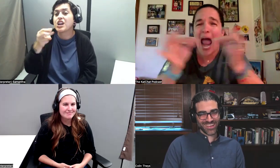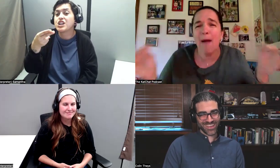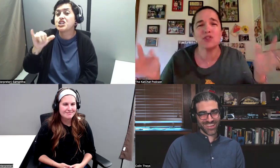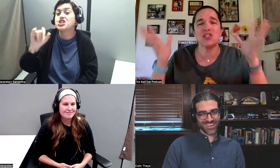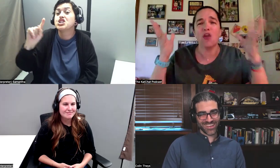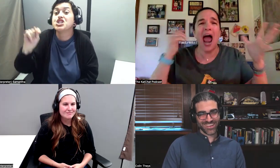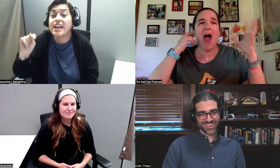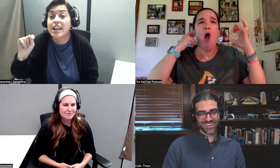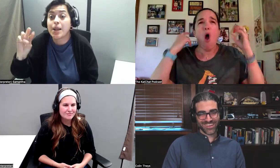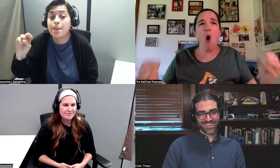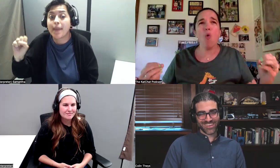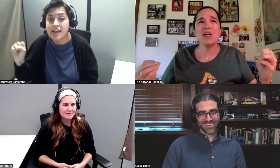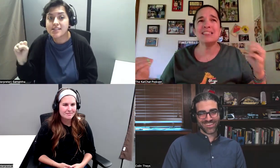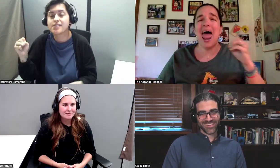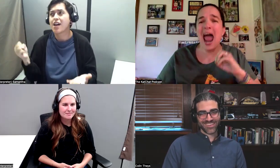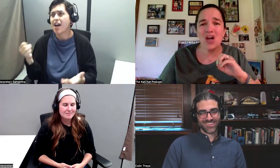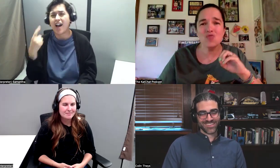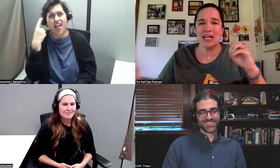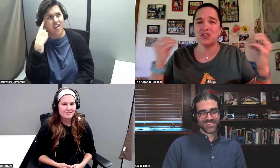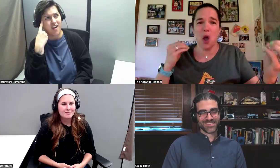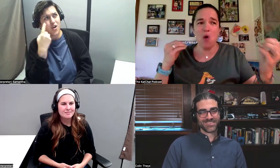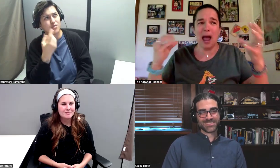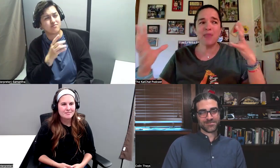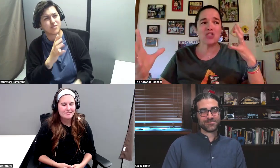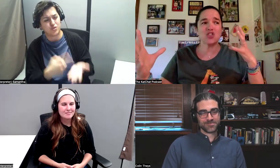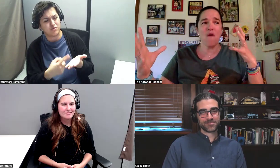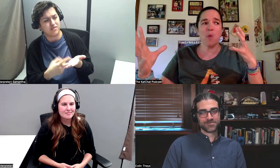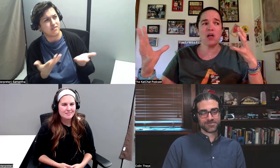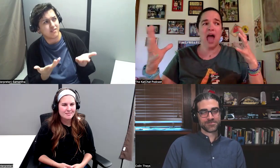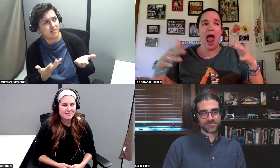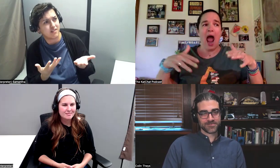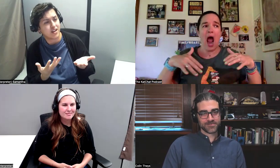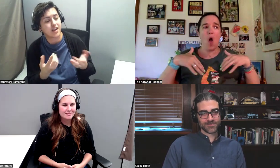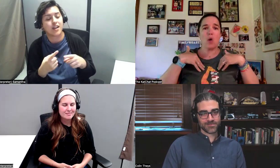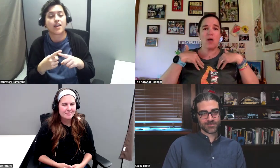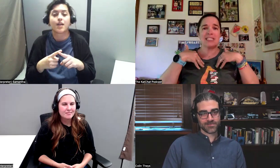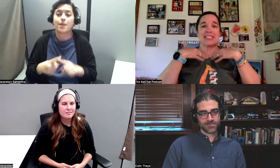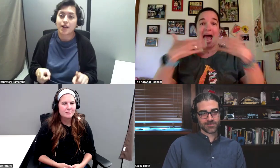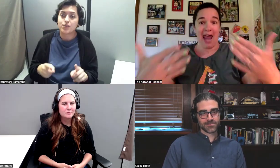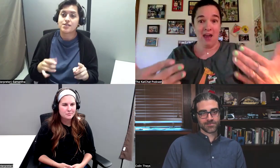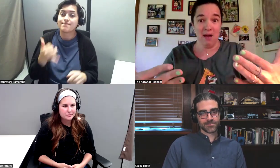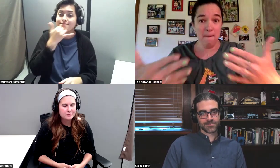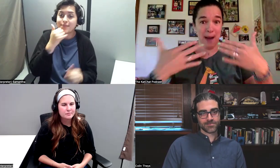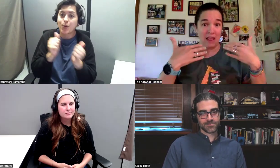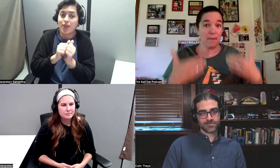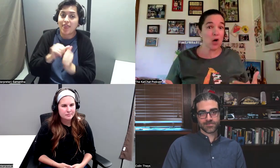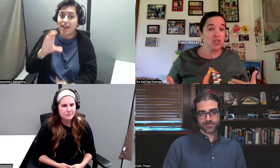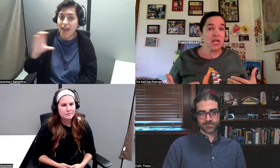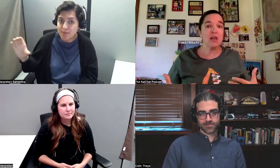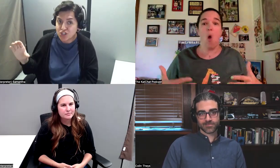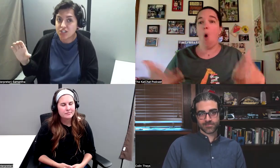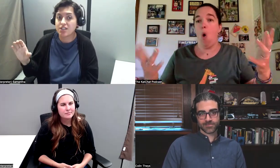about. The captions are not always accurate, so I'm not sure if it was how it was done by